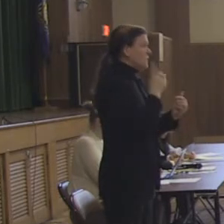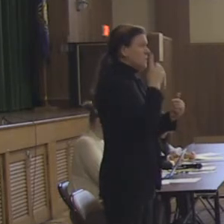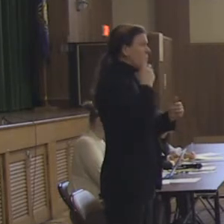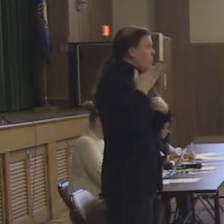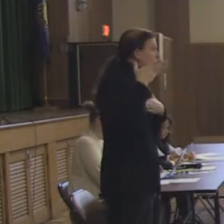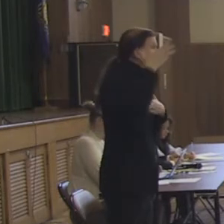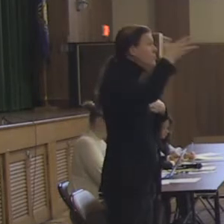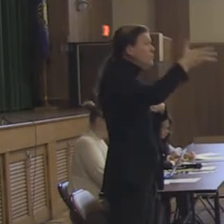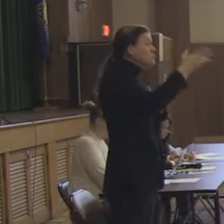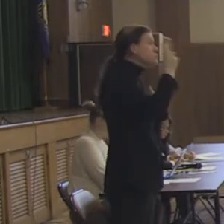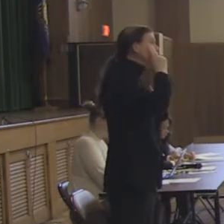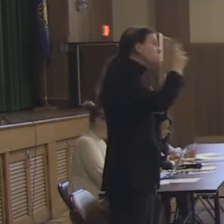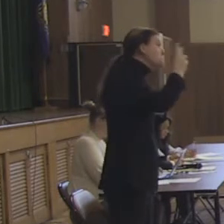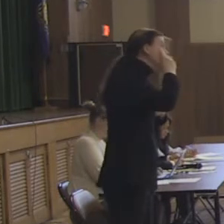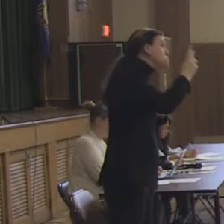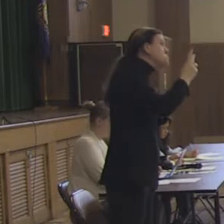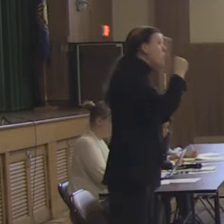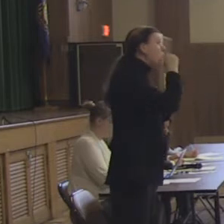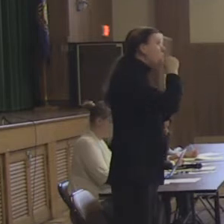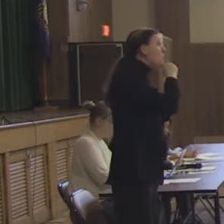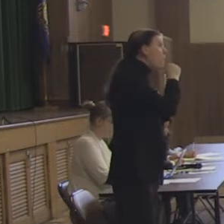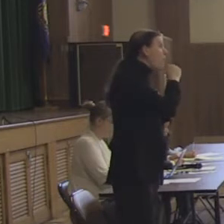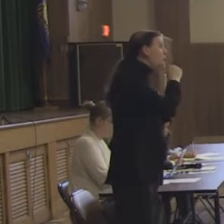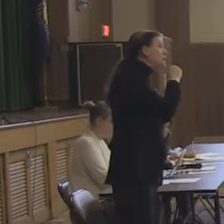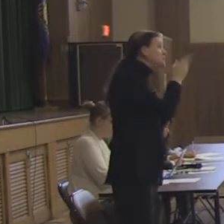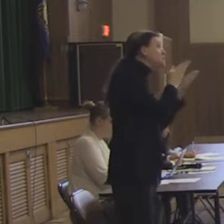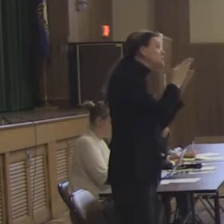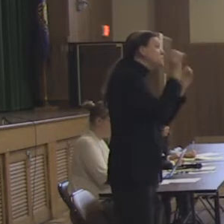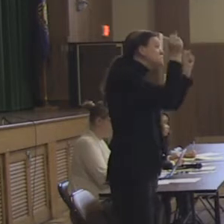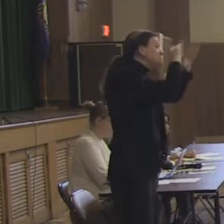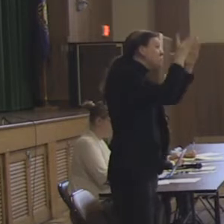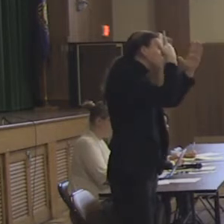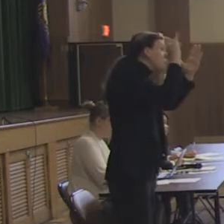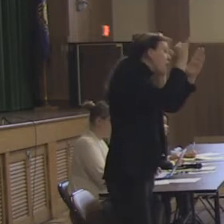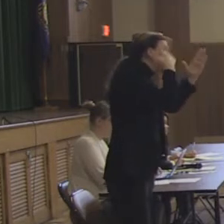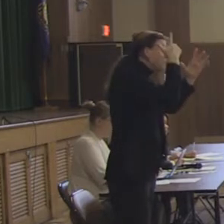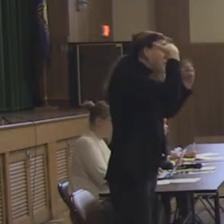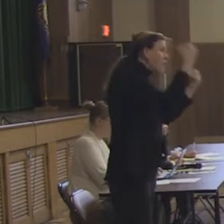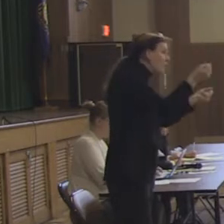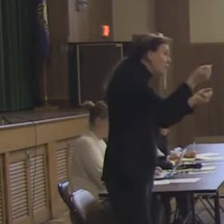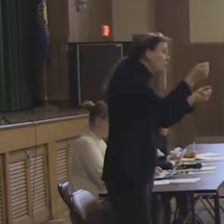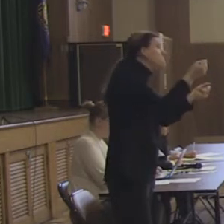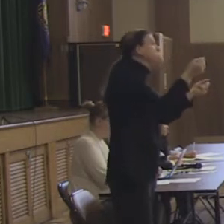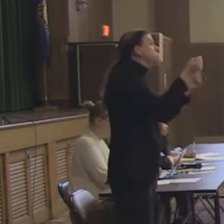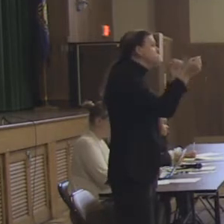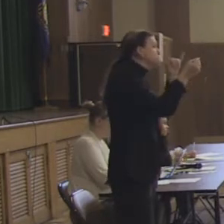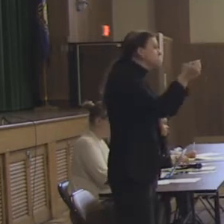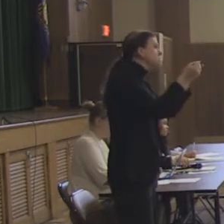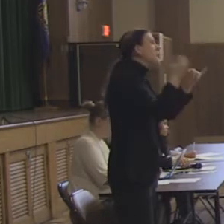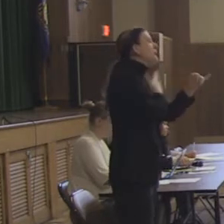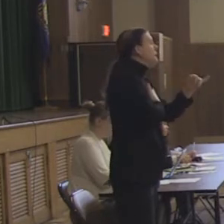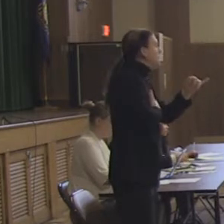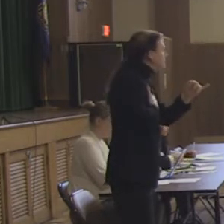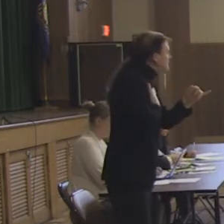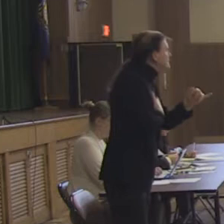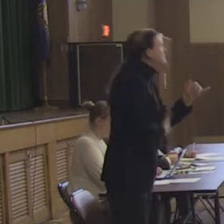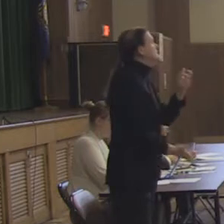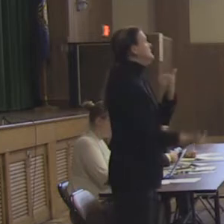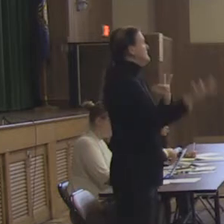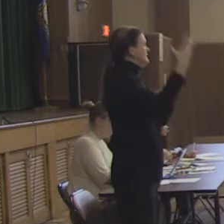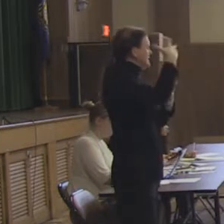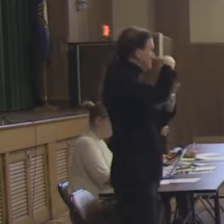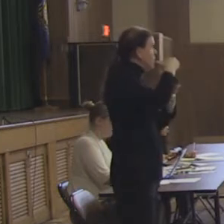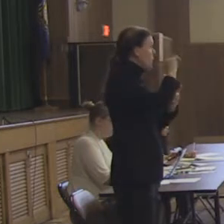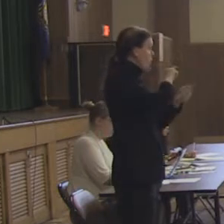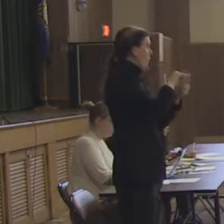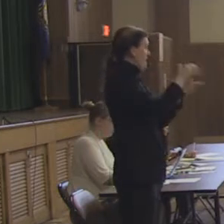are looking at what Milwaukee should look like going forward with mental health, is to, when that